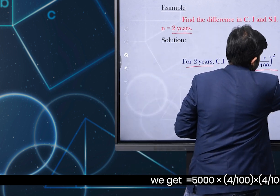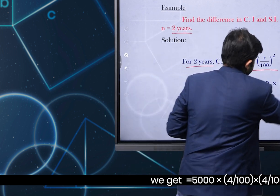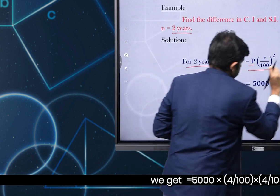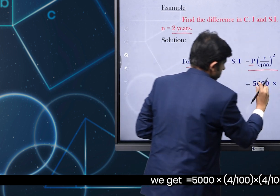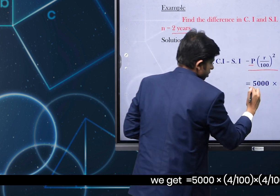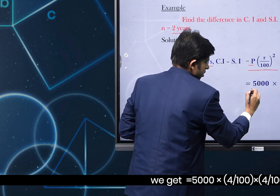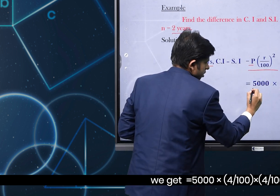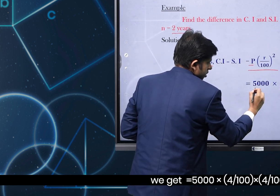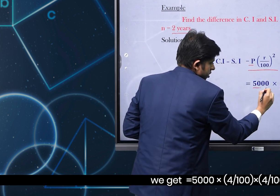100.